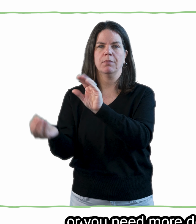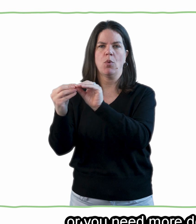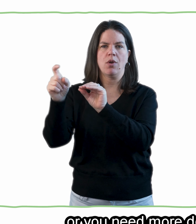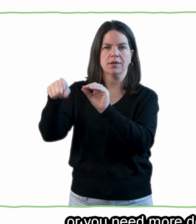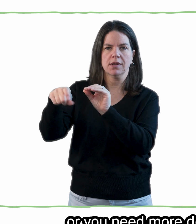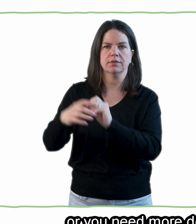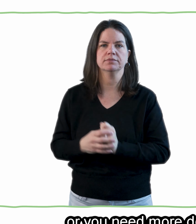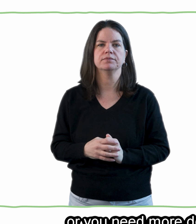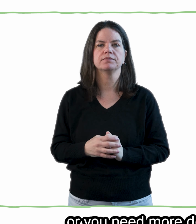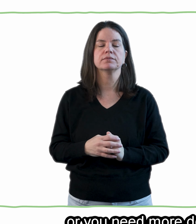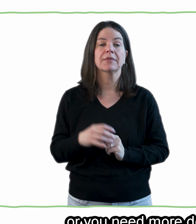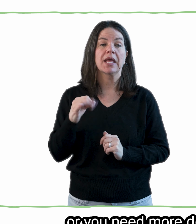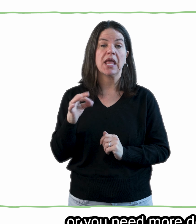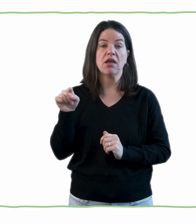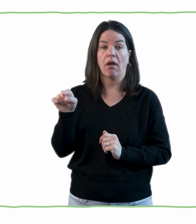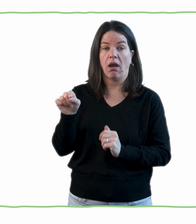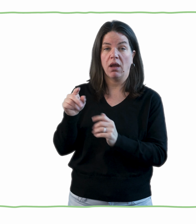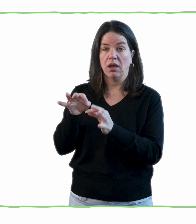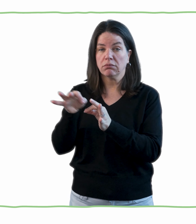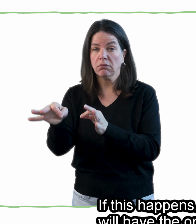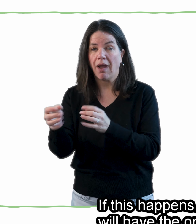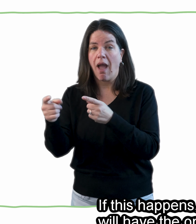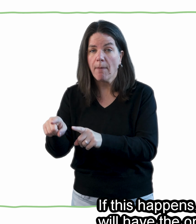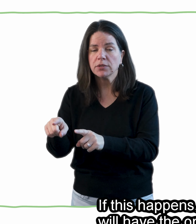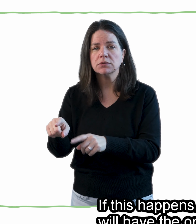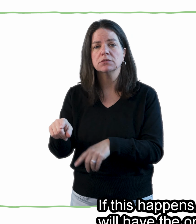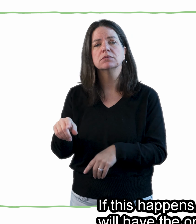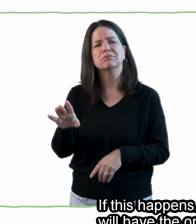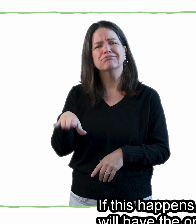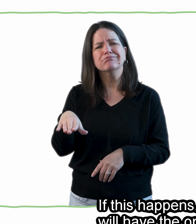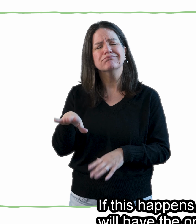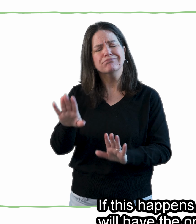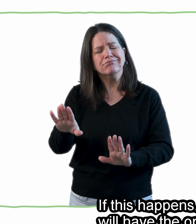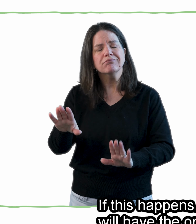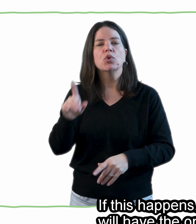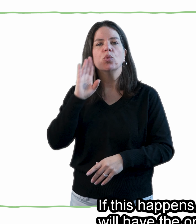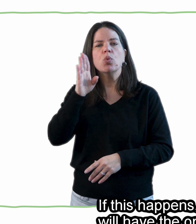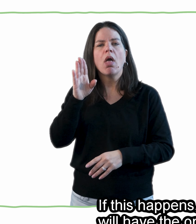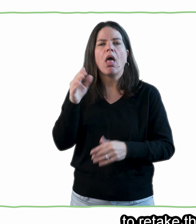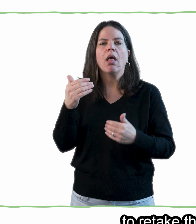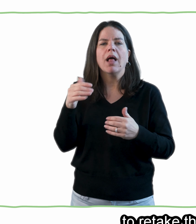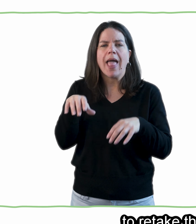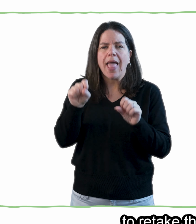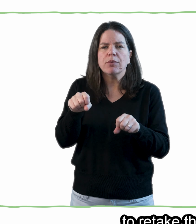need more documentation. If this happens, you will have the opportunity to retake the